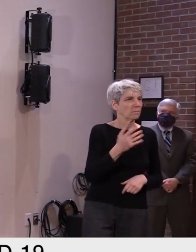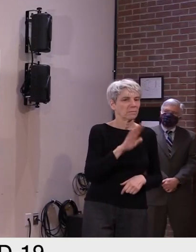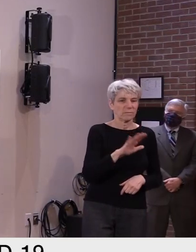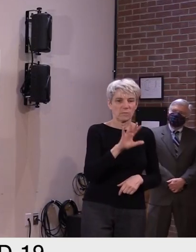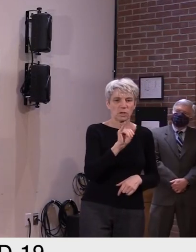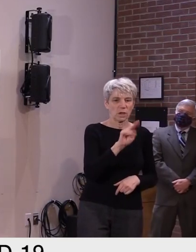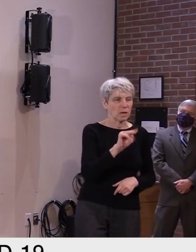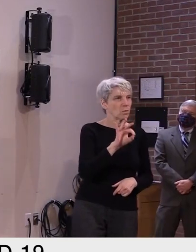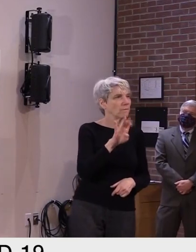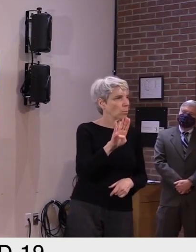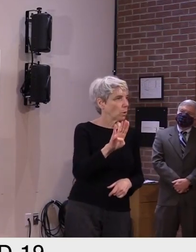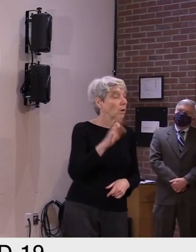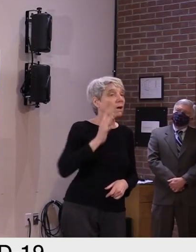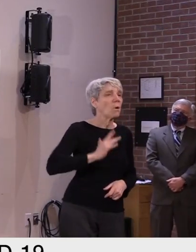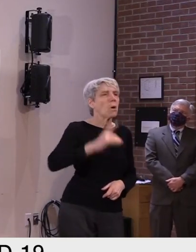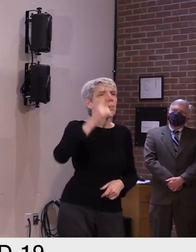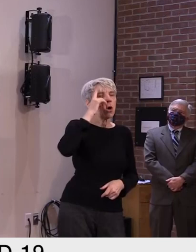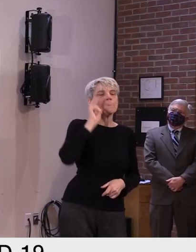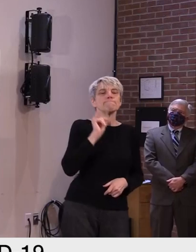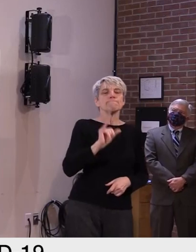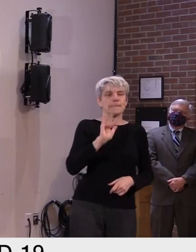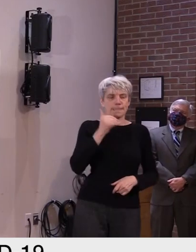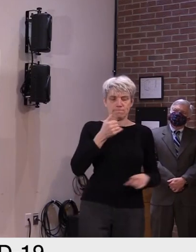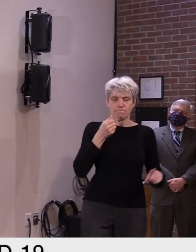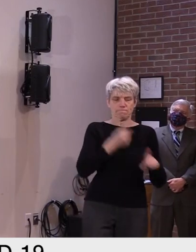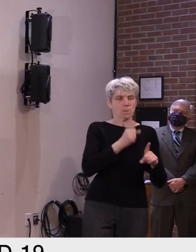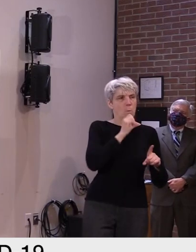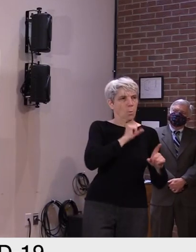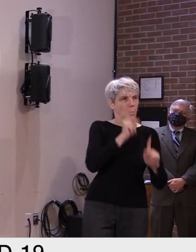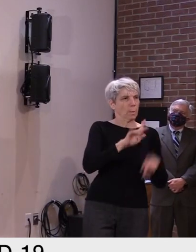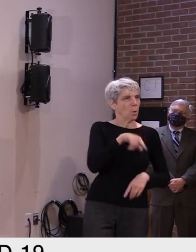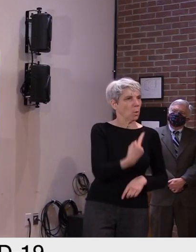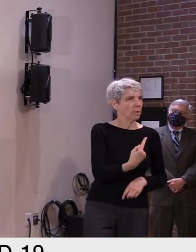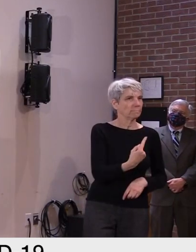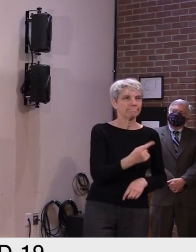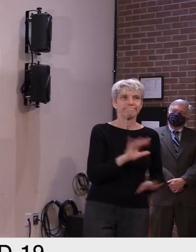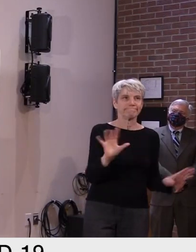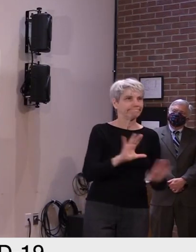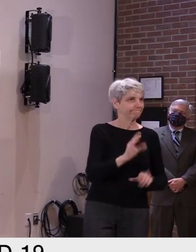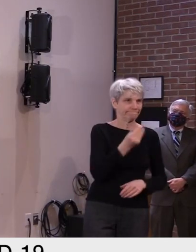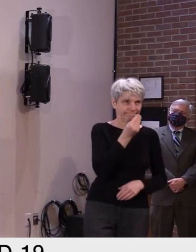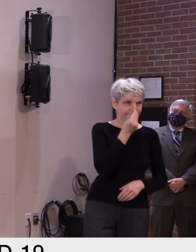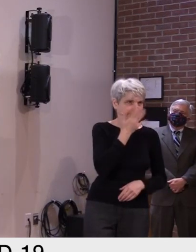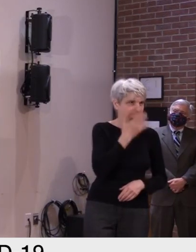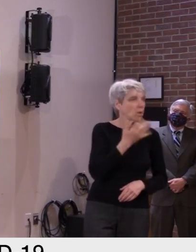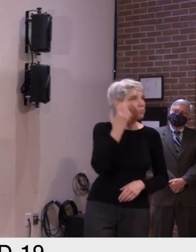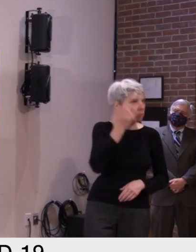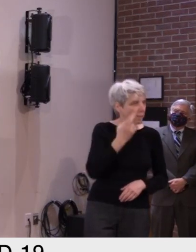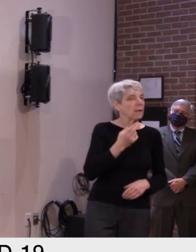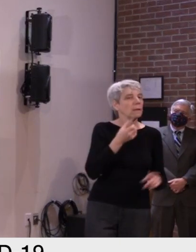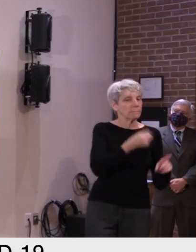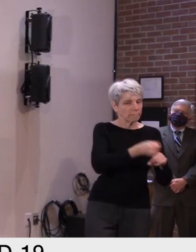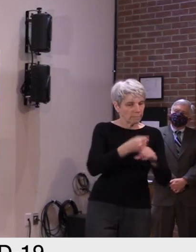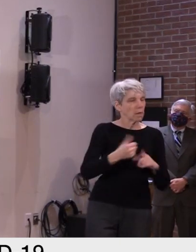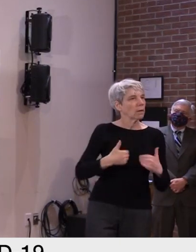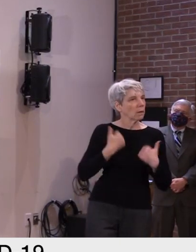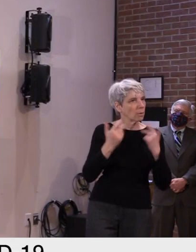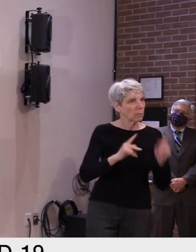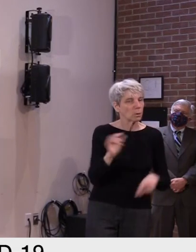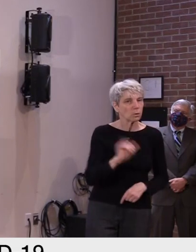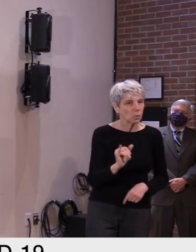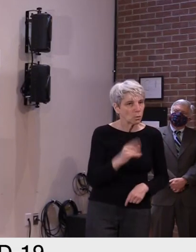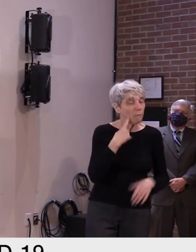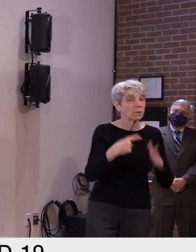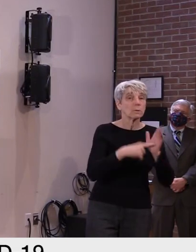thought. Not only can they get the rather uncommon multi-system inflammatory syndrome, but